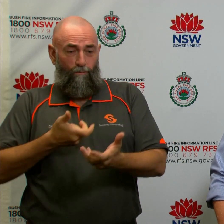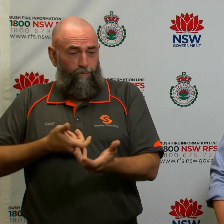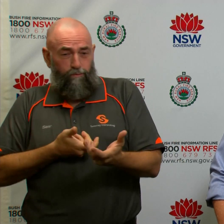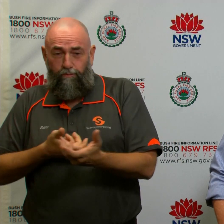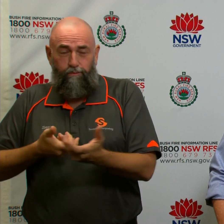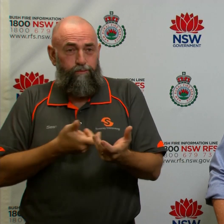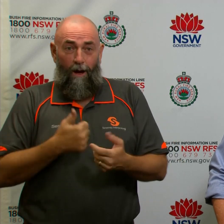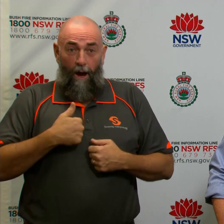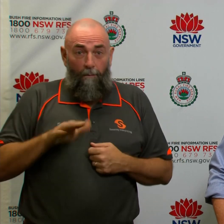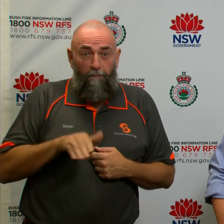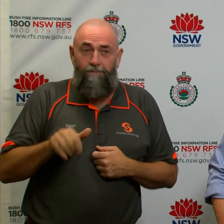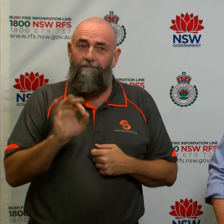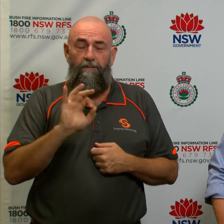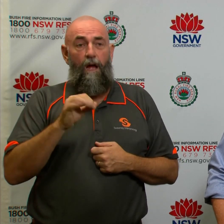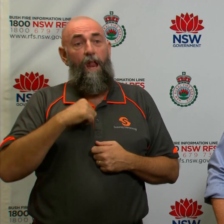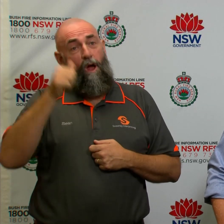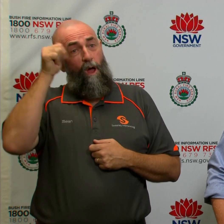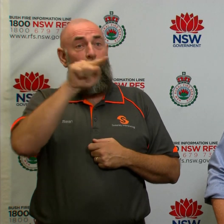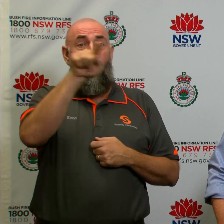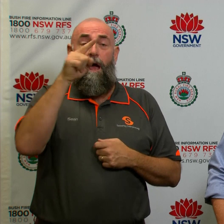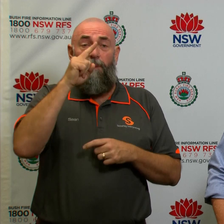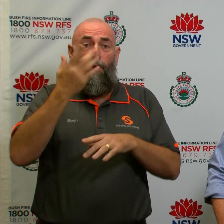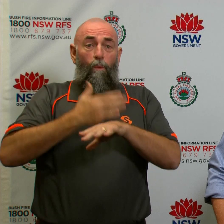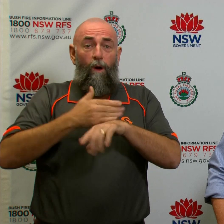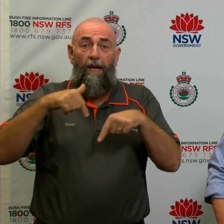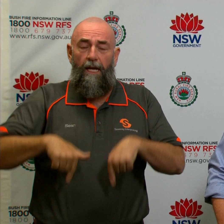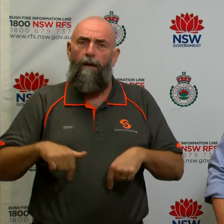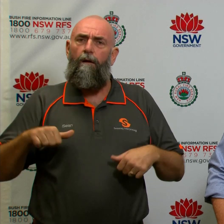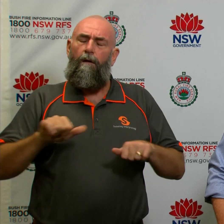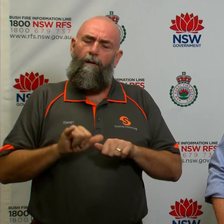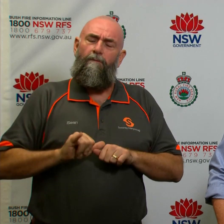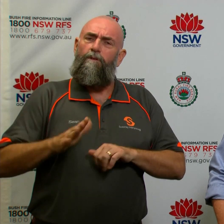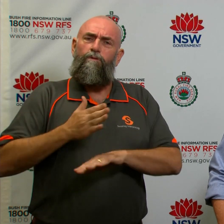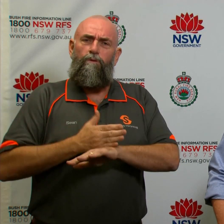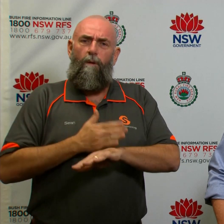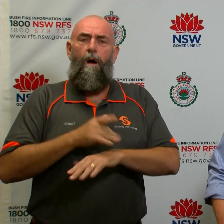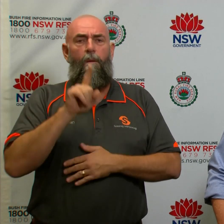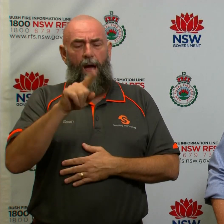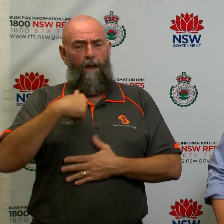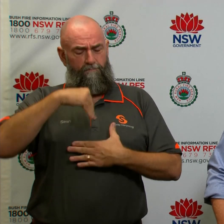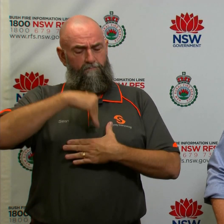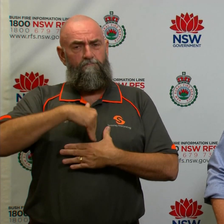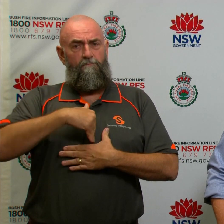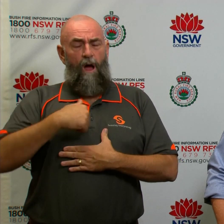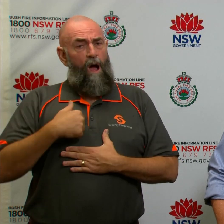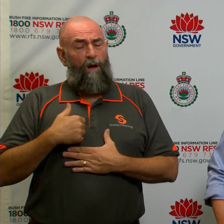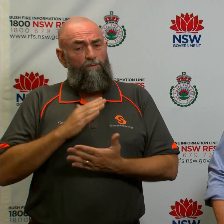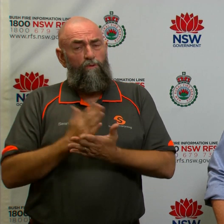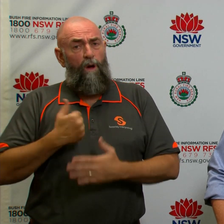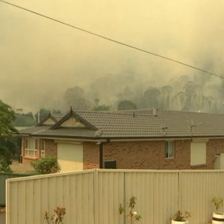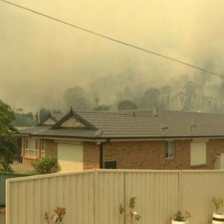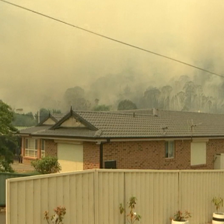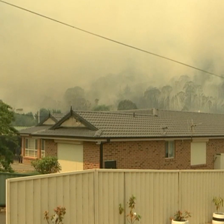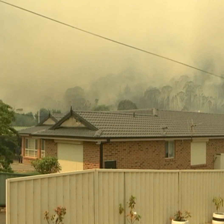who sit in the next room and doing such an amazing job. But I'm comforted by the fact that Australians would like me to be